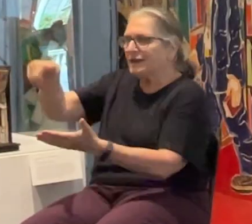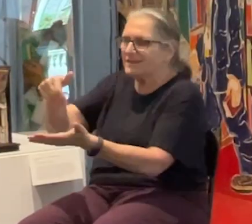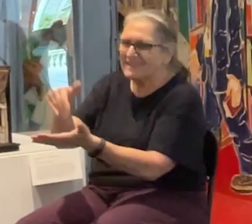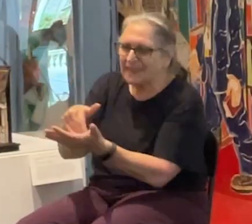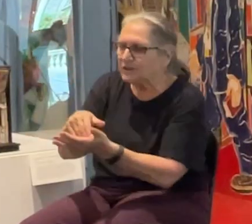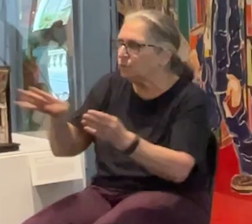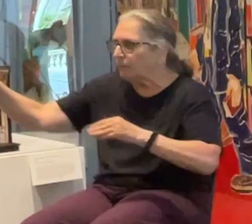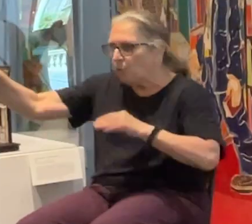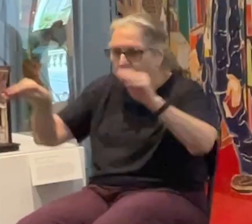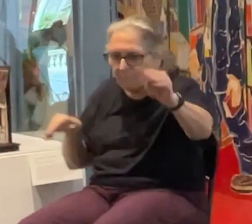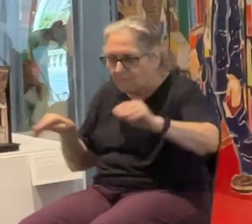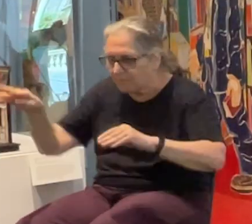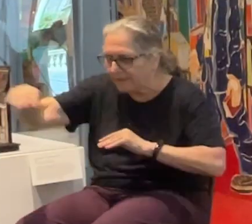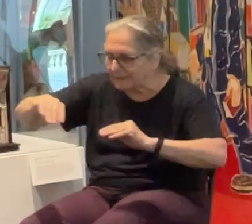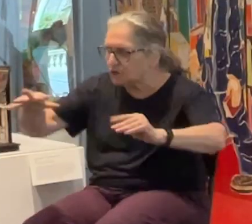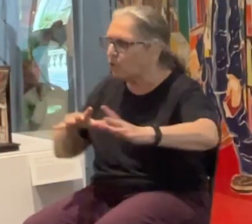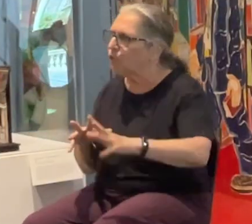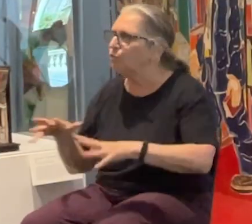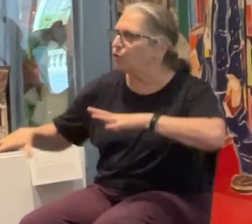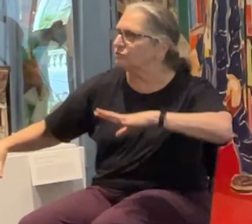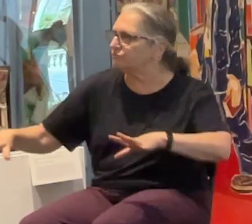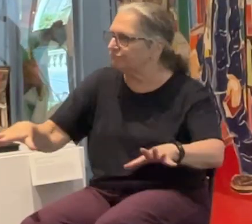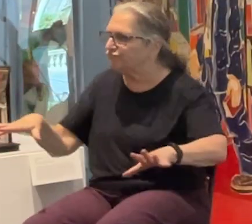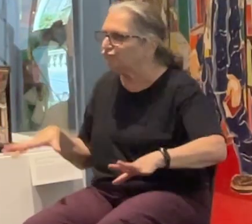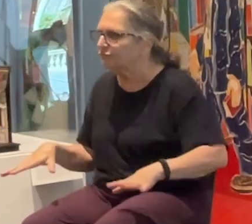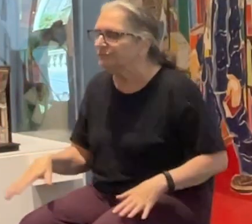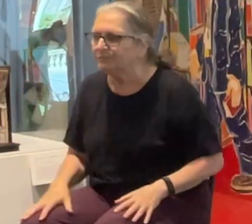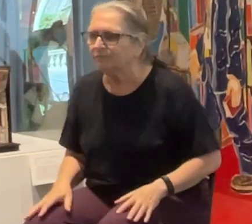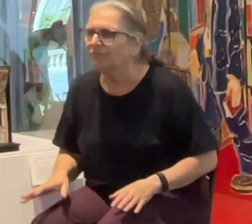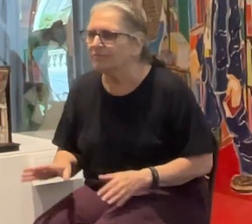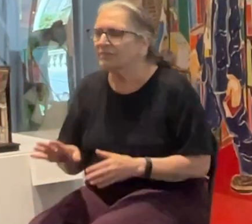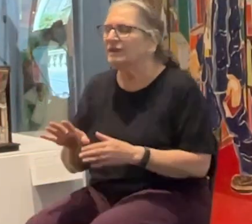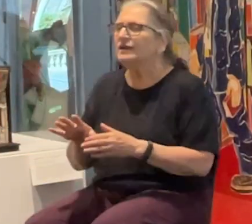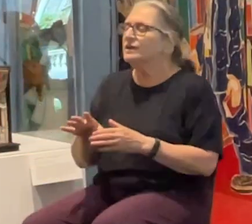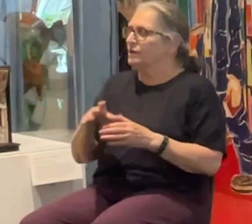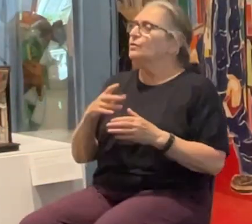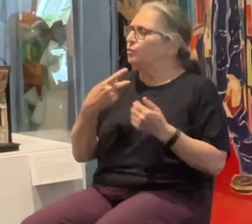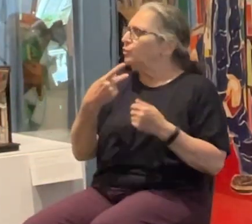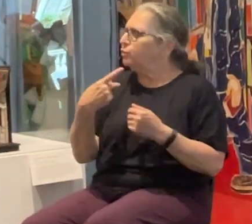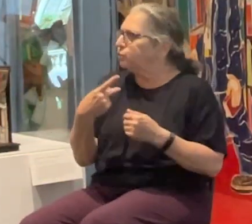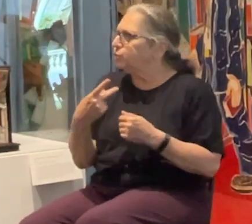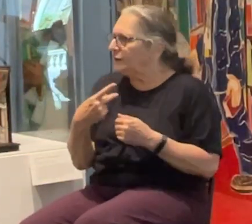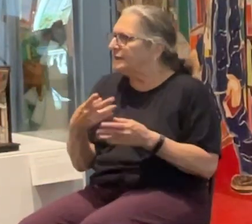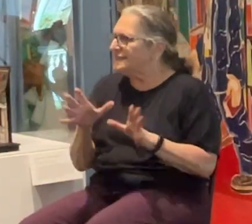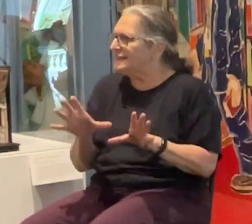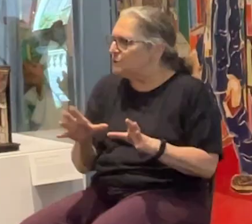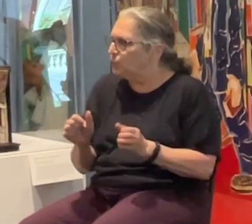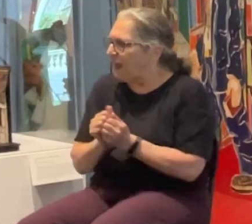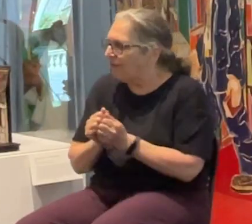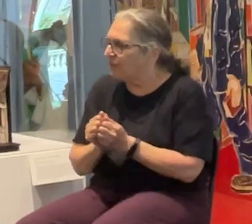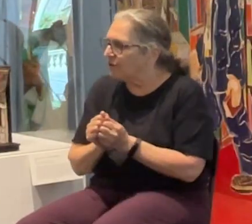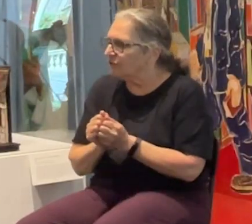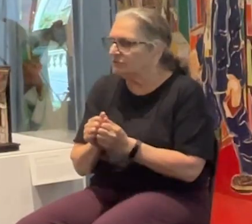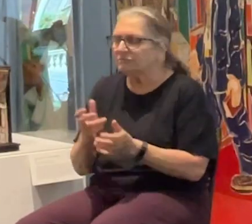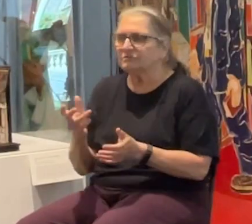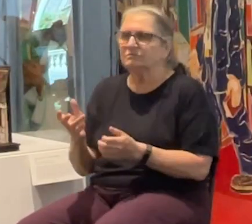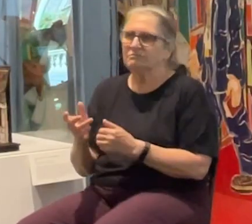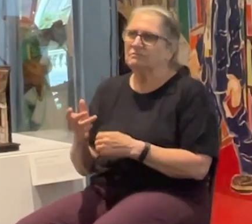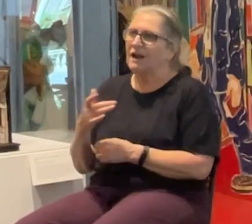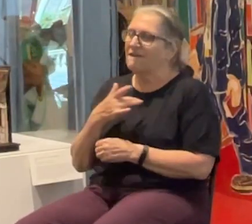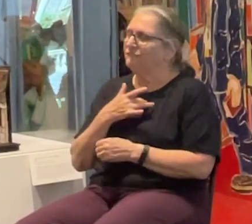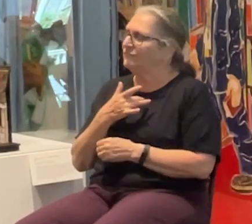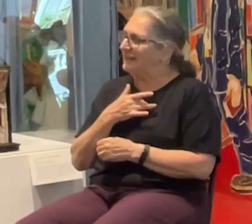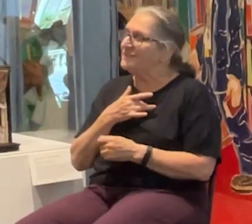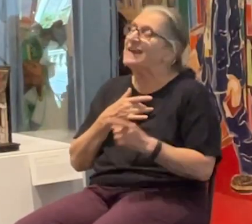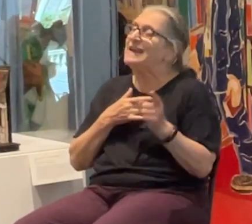things. So, you know, that was kind of done with him, and I feel very grateful that he